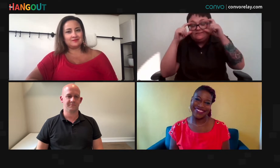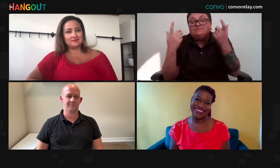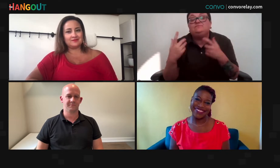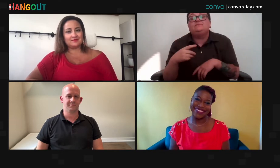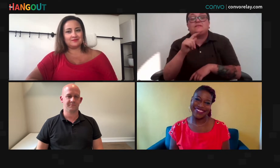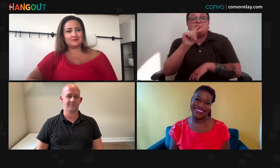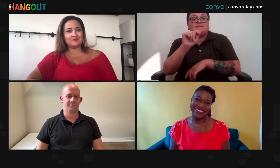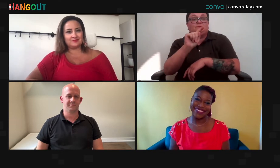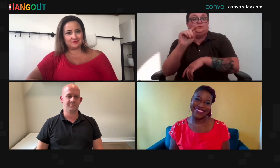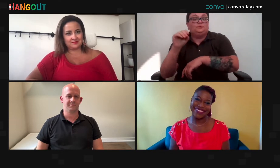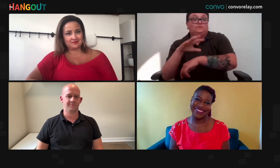black glasses,